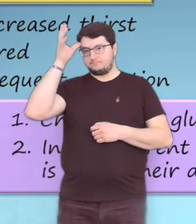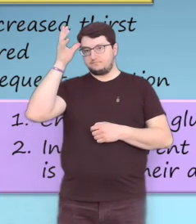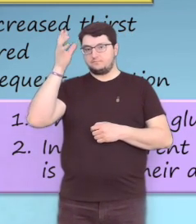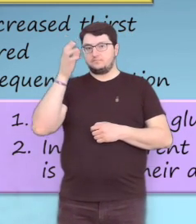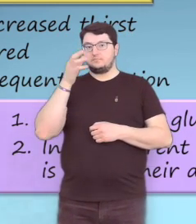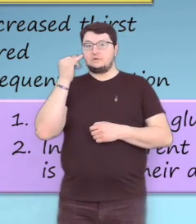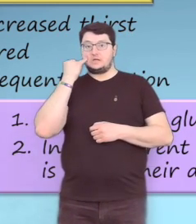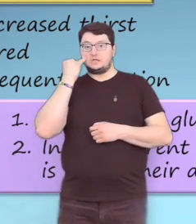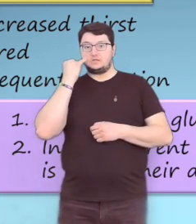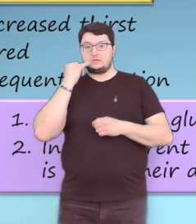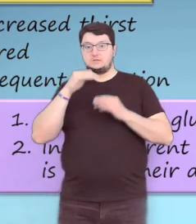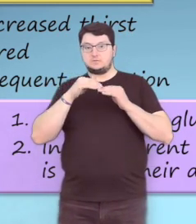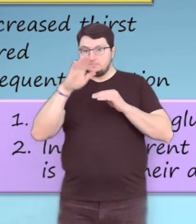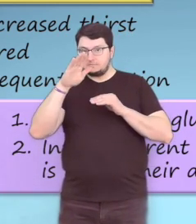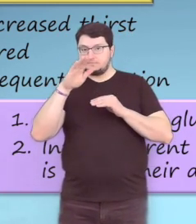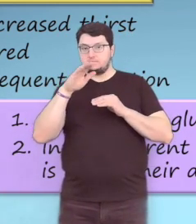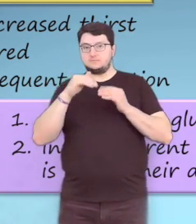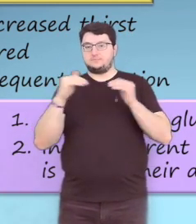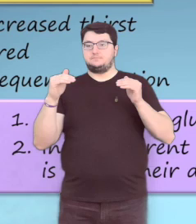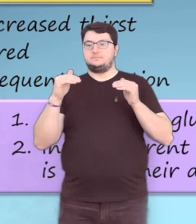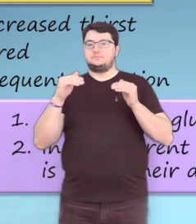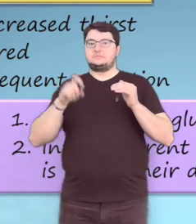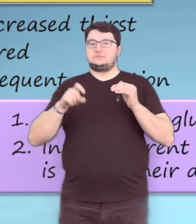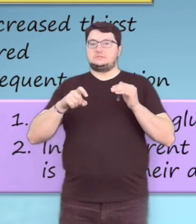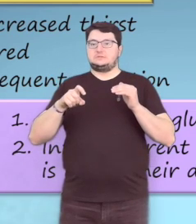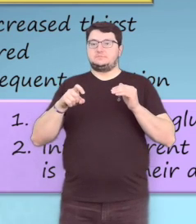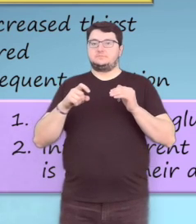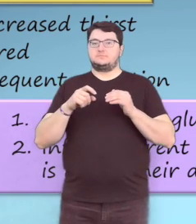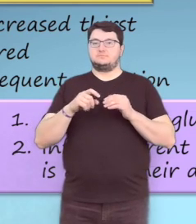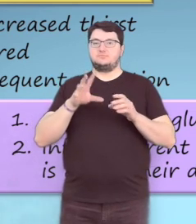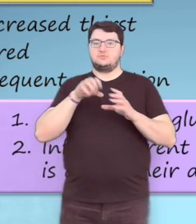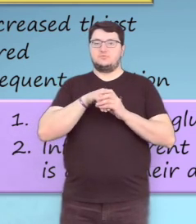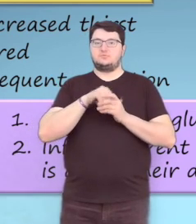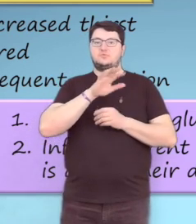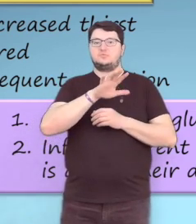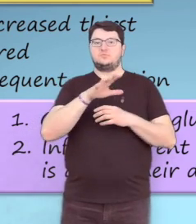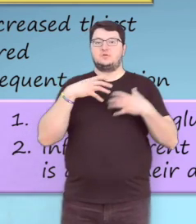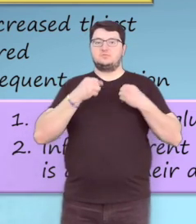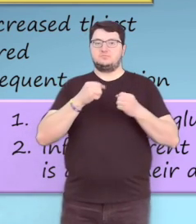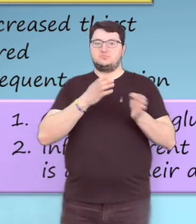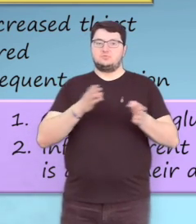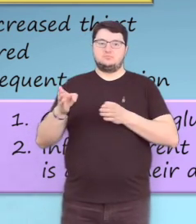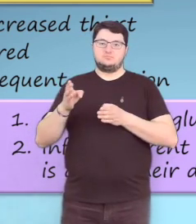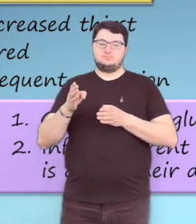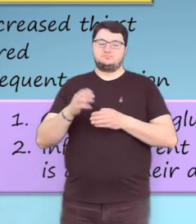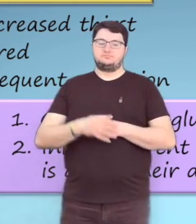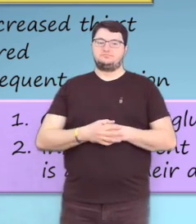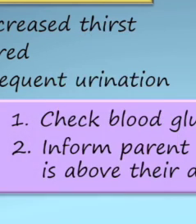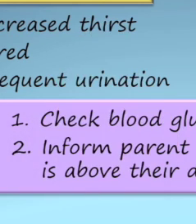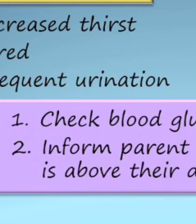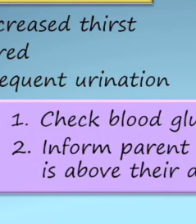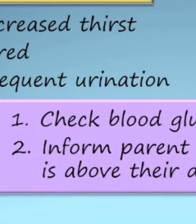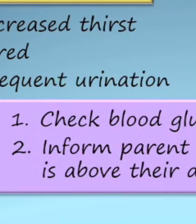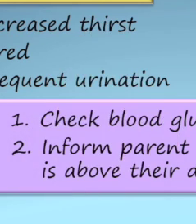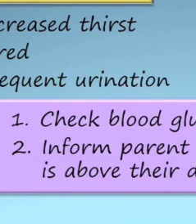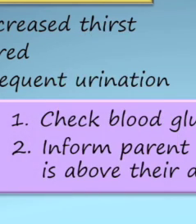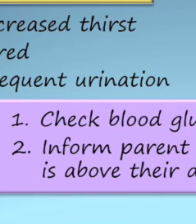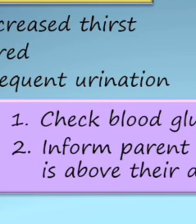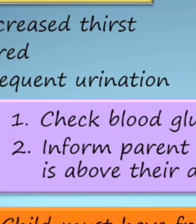Inform their parent if the blood glucose is above their desirable level, which is included in their health care plan.